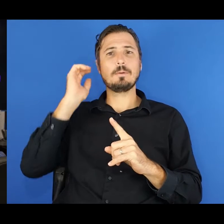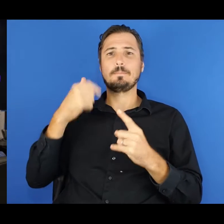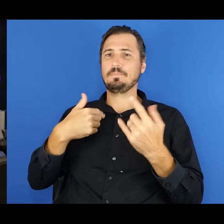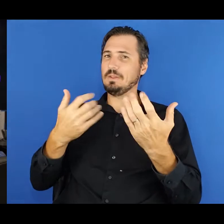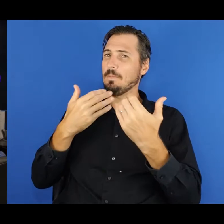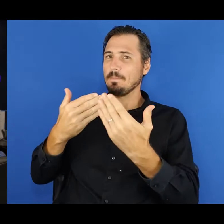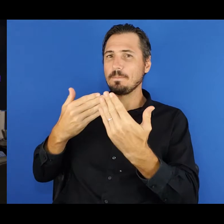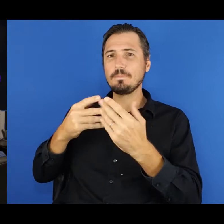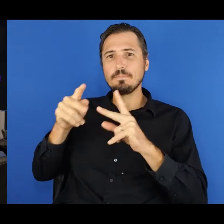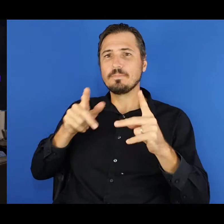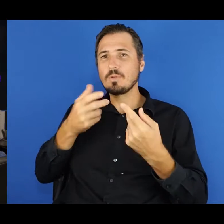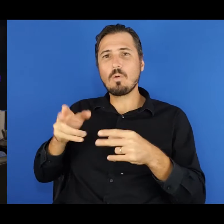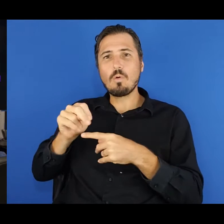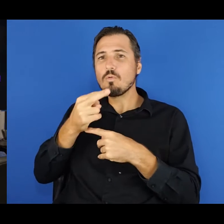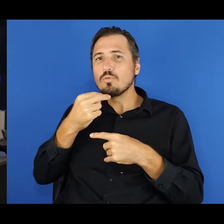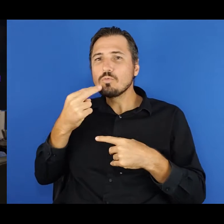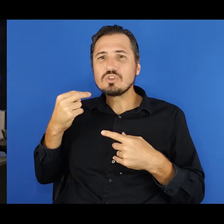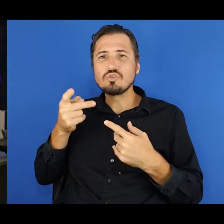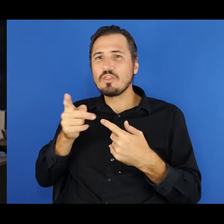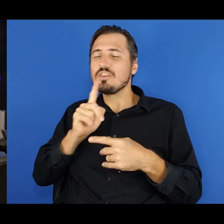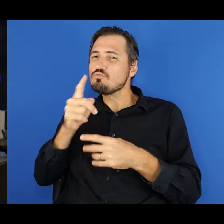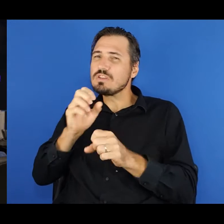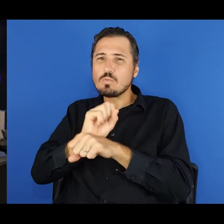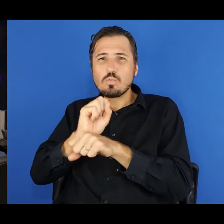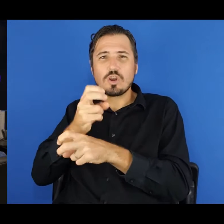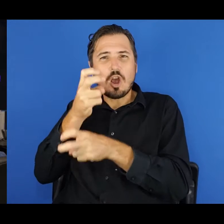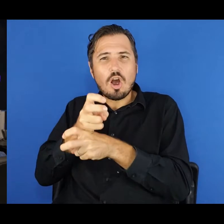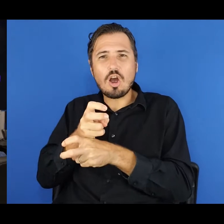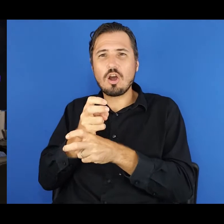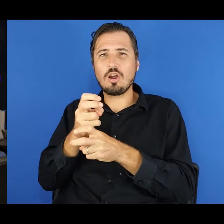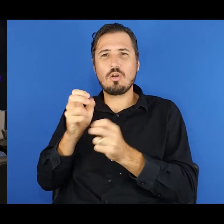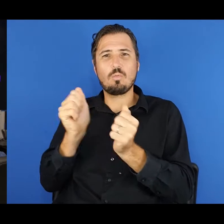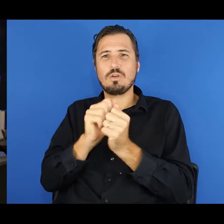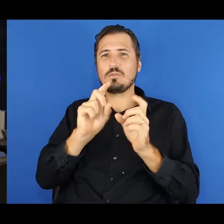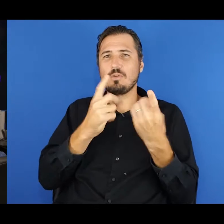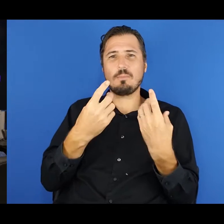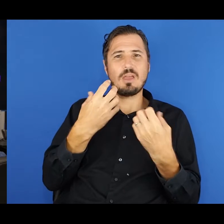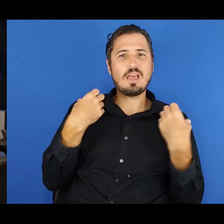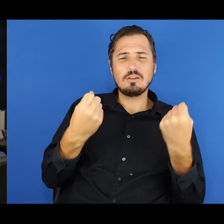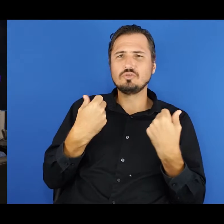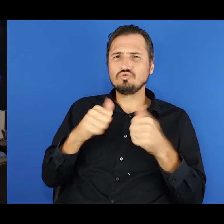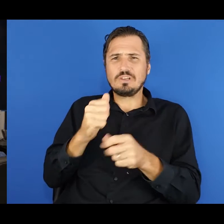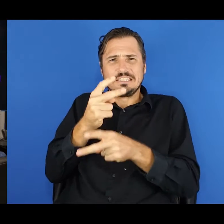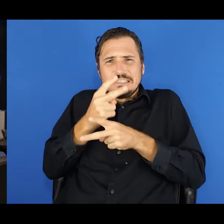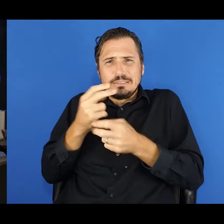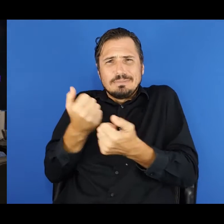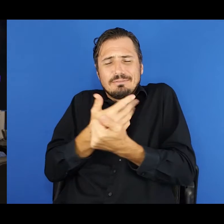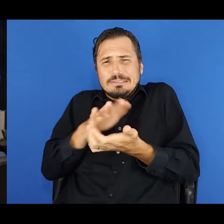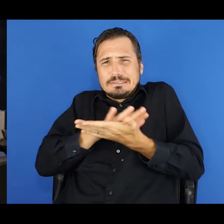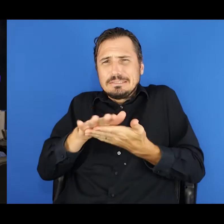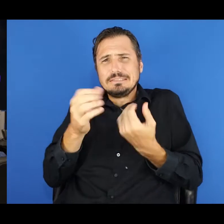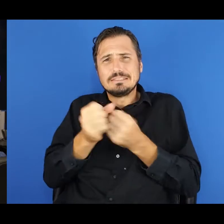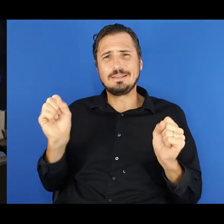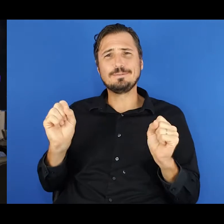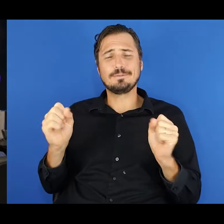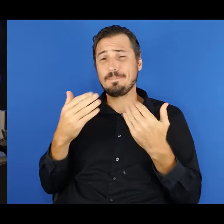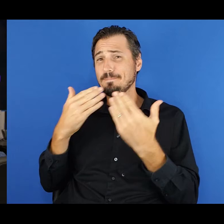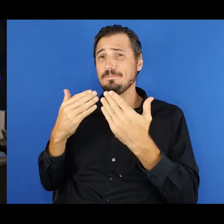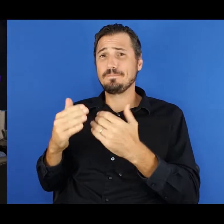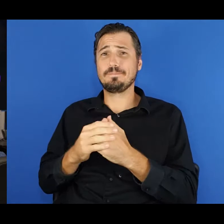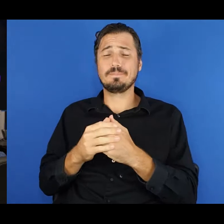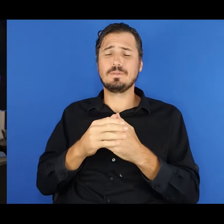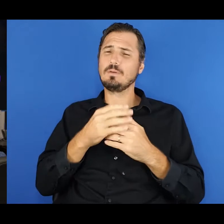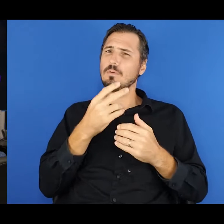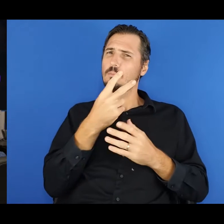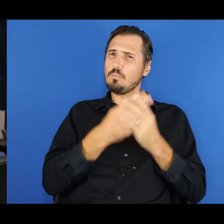closely with the Department of Health to ensure safe environments for their staff and customers. The 2 smaller workplace clusters